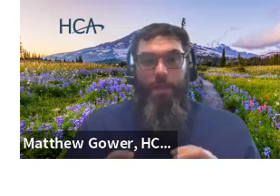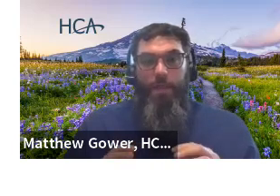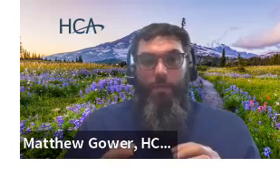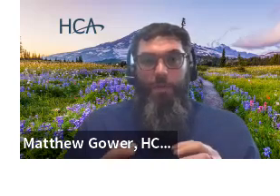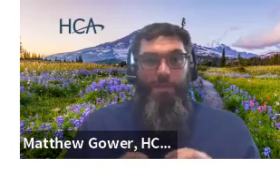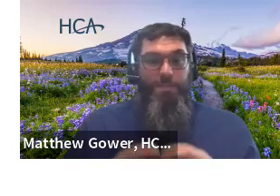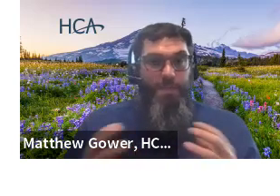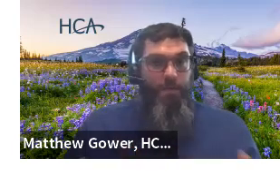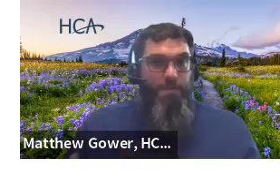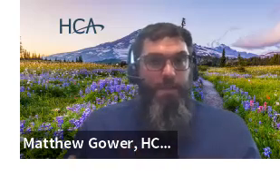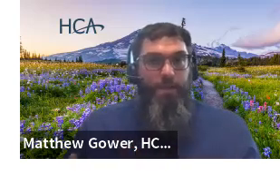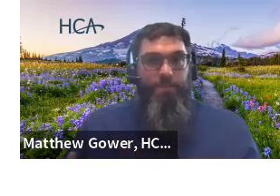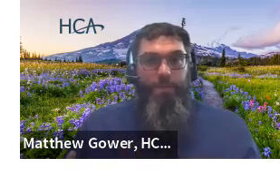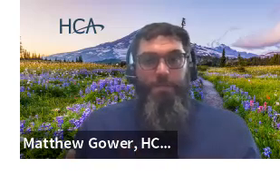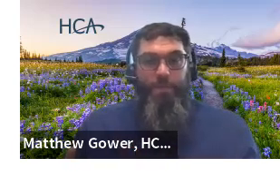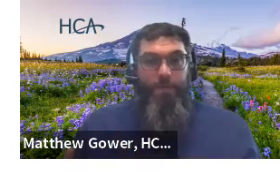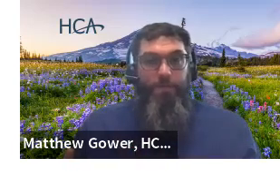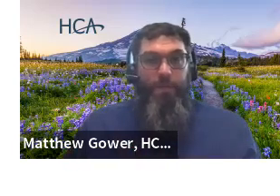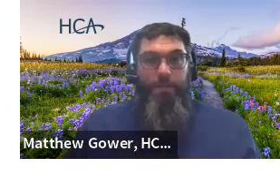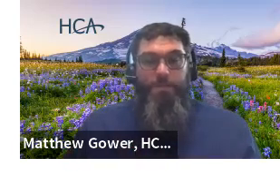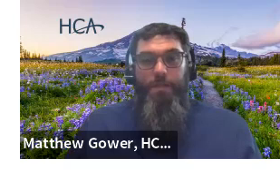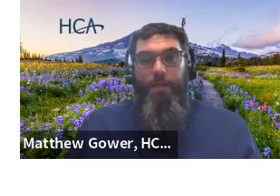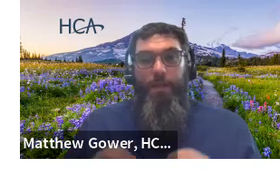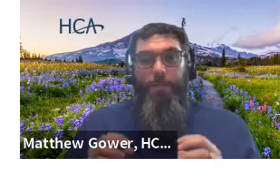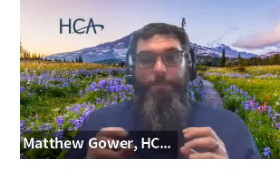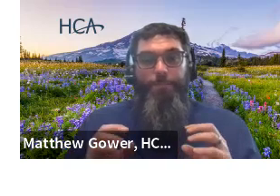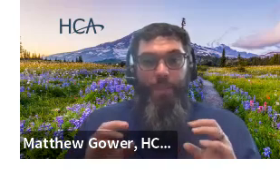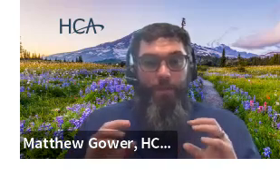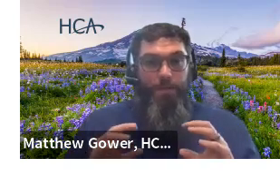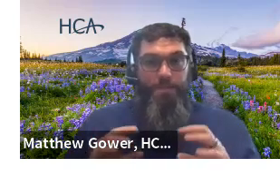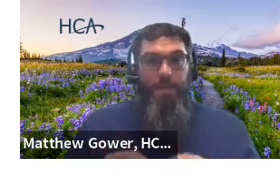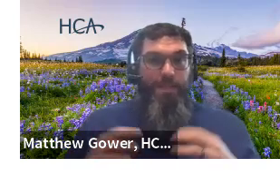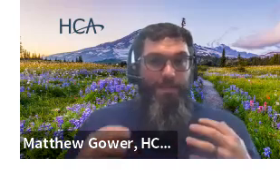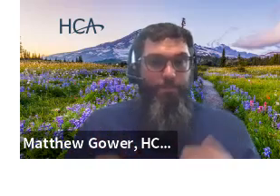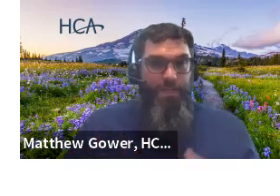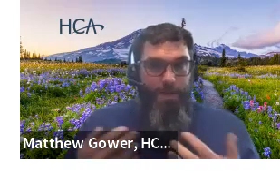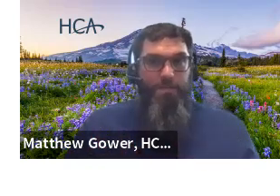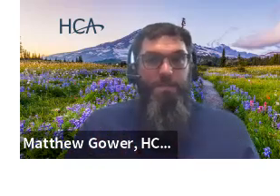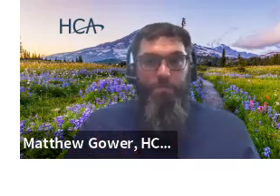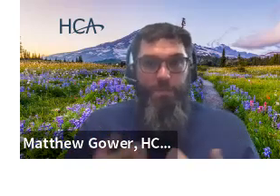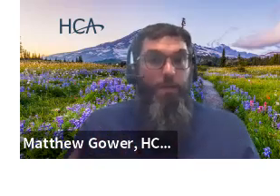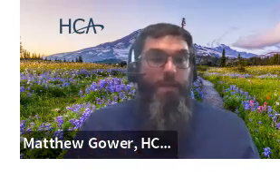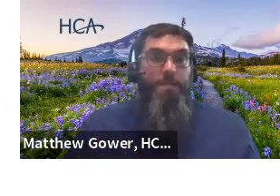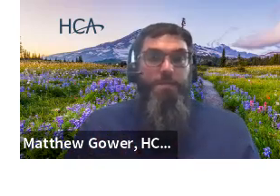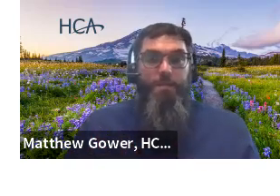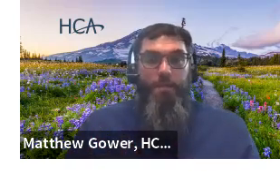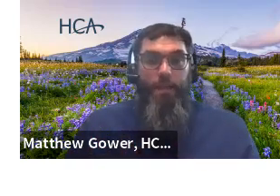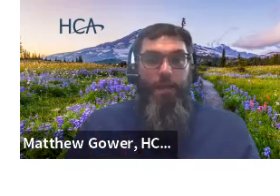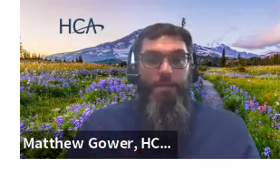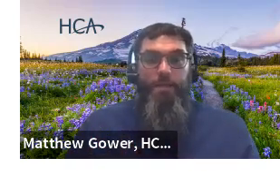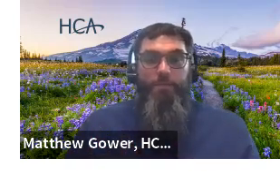of really just standards that everybody should be following and using across the state, and then best practices to adopt